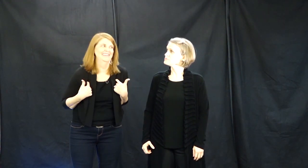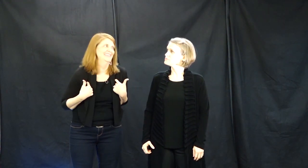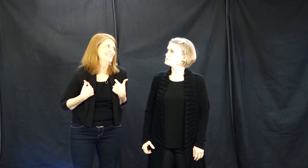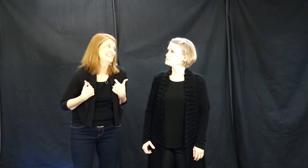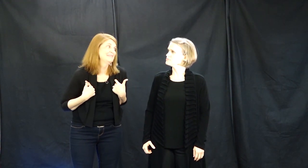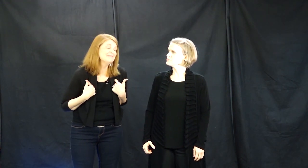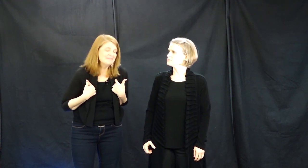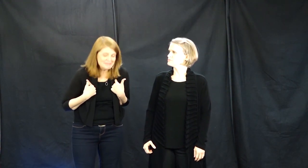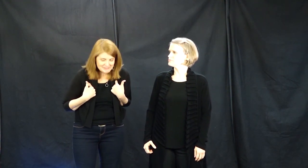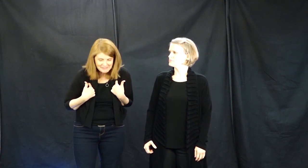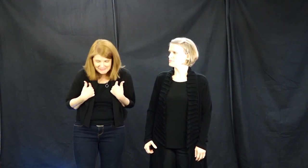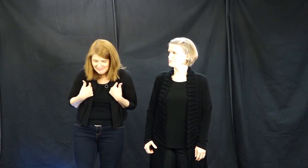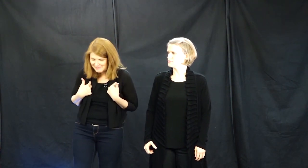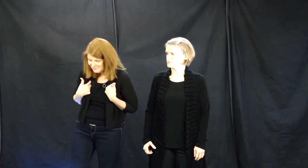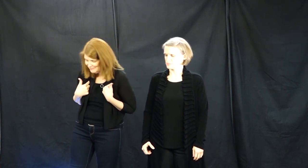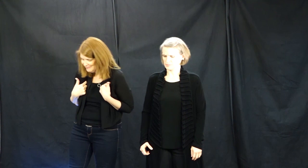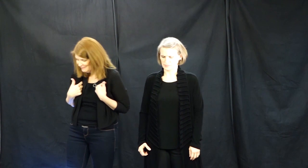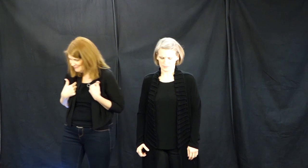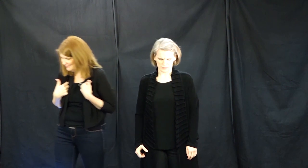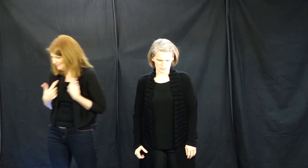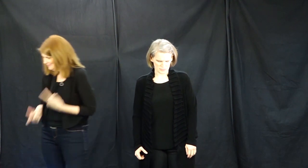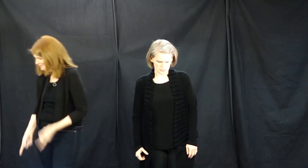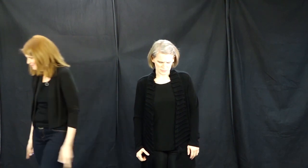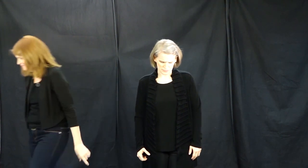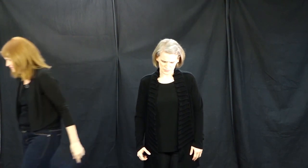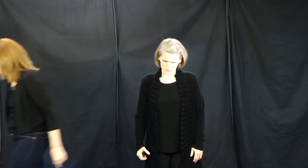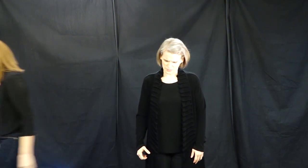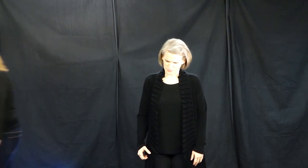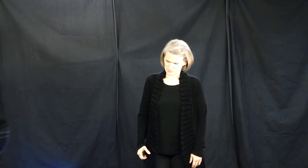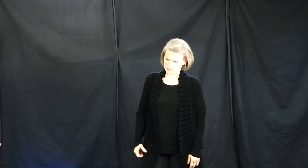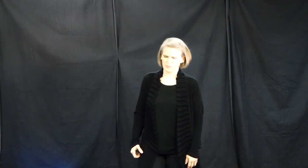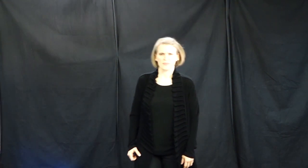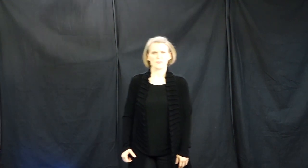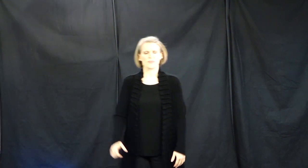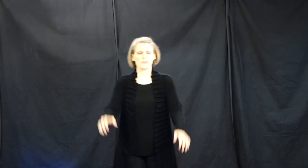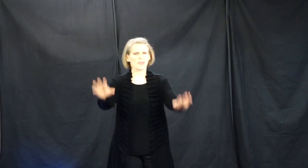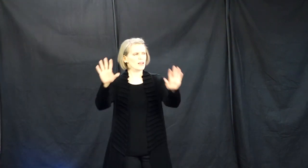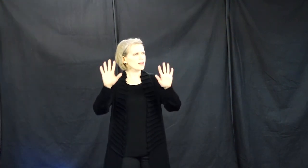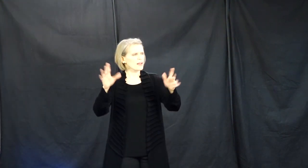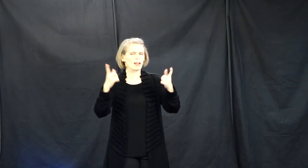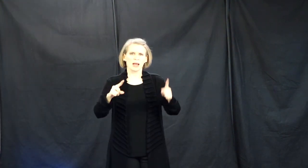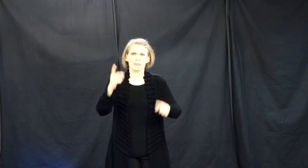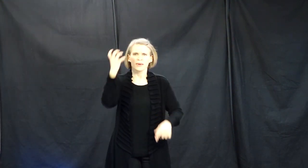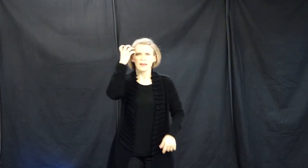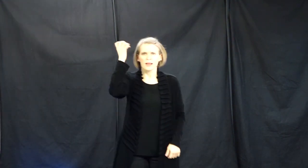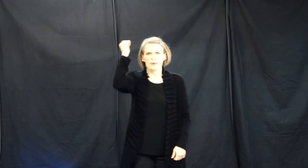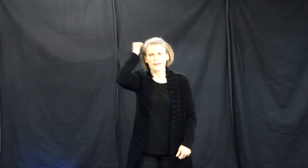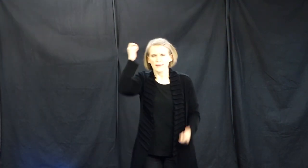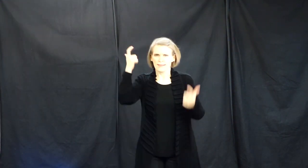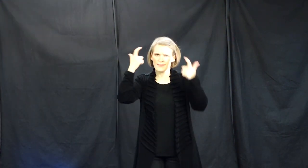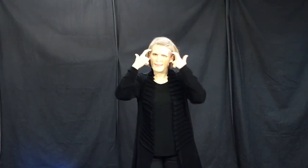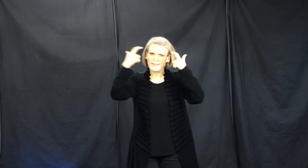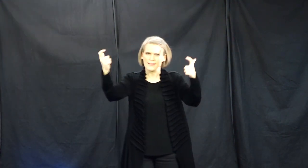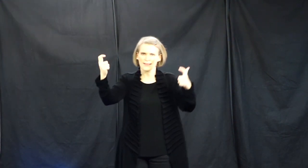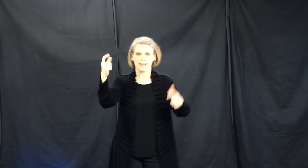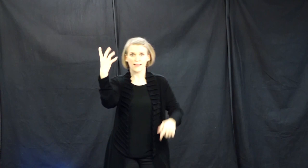How does Hamilton, the Arrogant, immigrant,